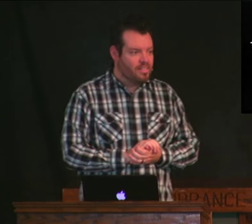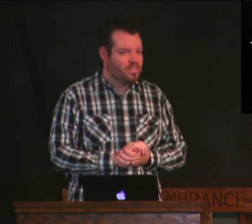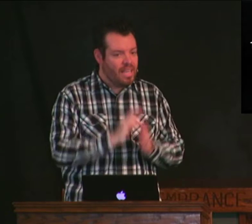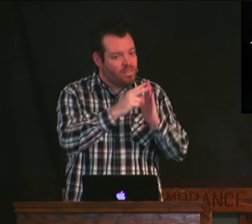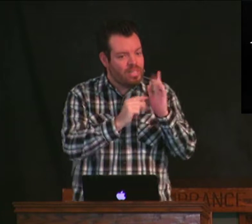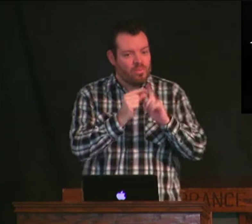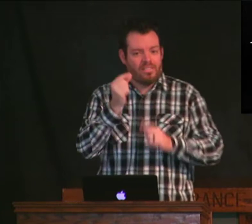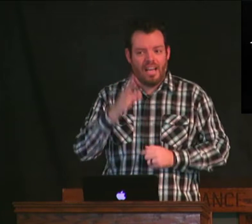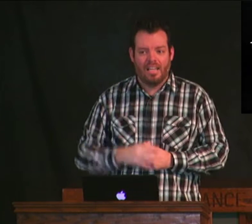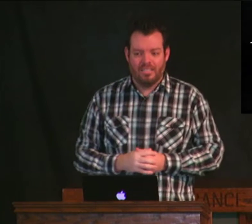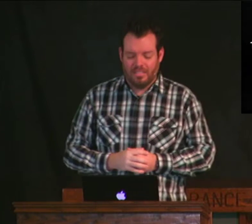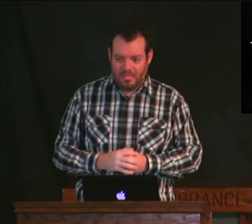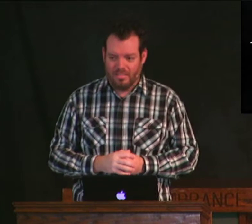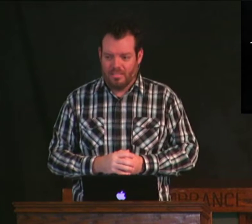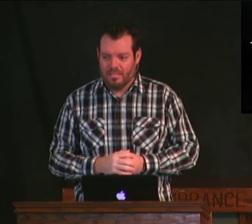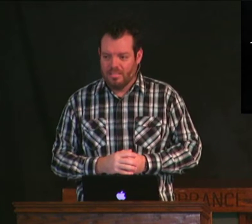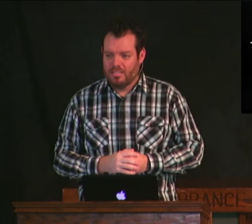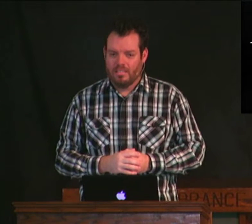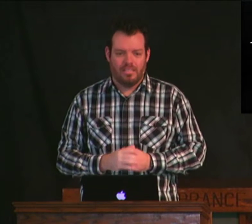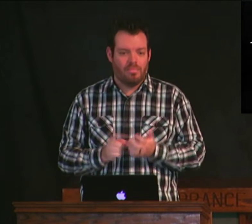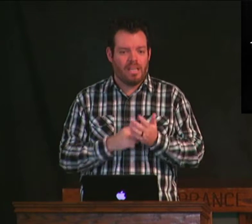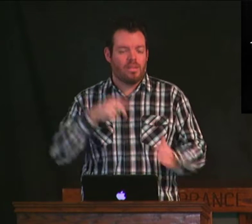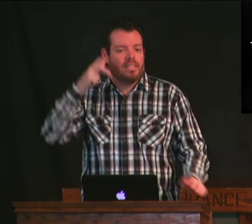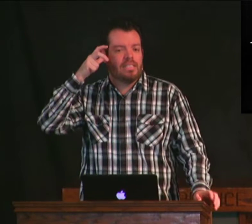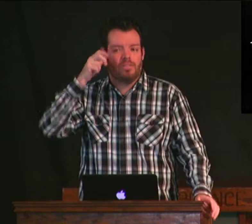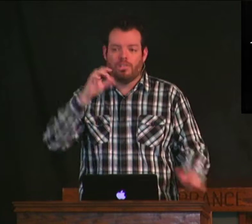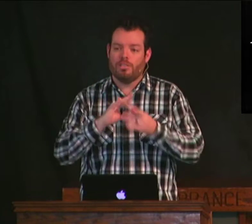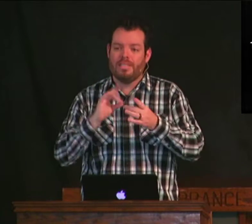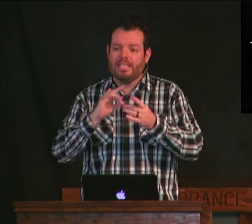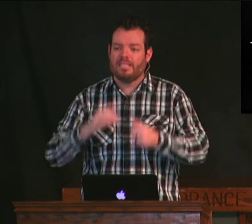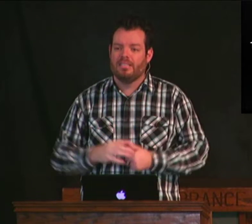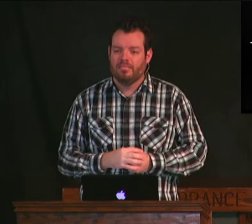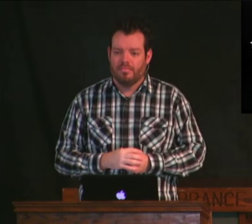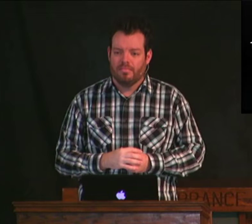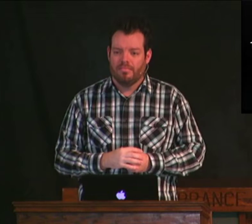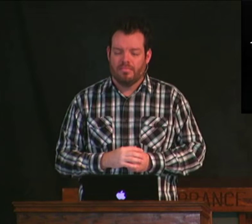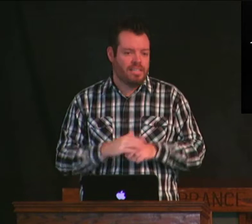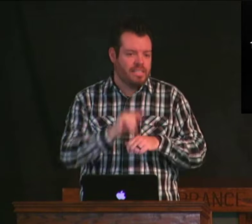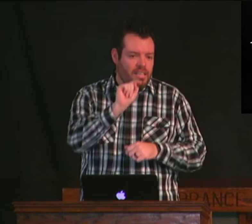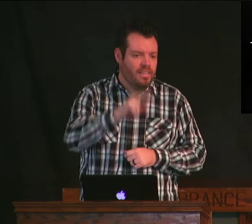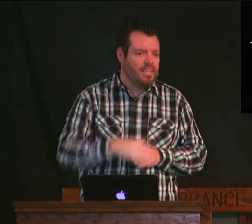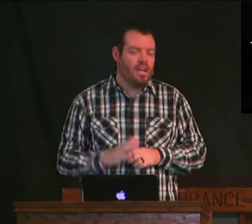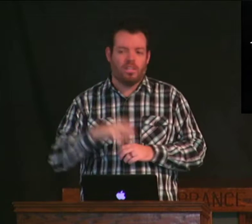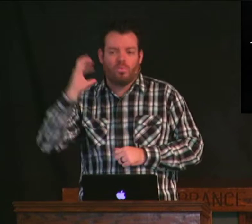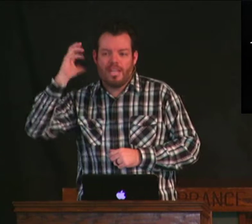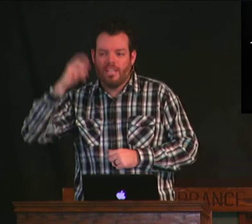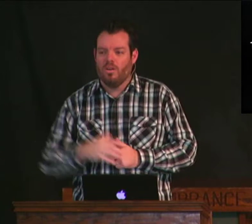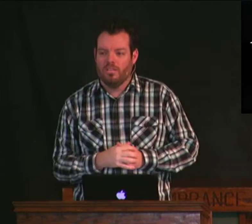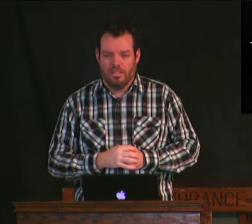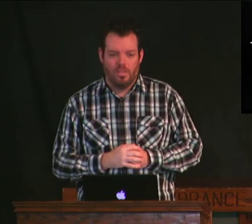So you have to read the word of God. Sometimes we listen to sermons on TV, on the radio, or